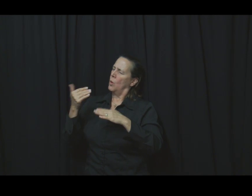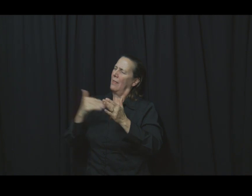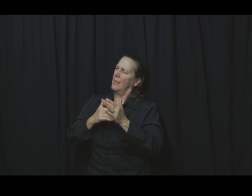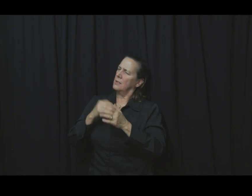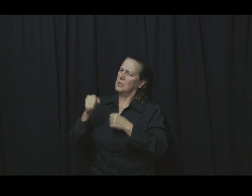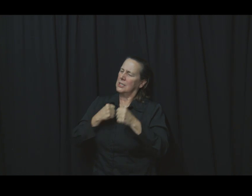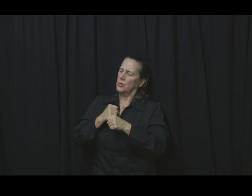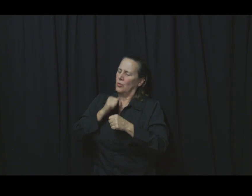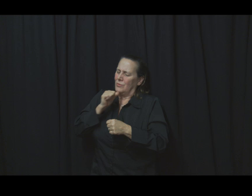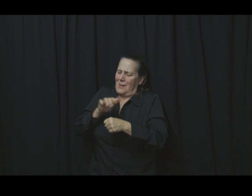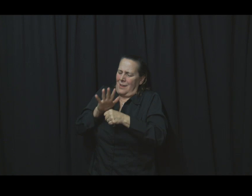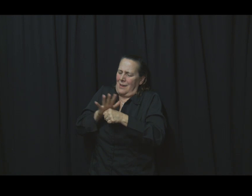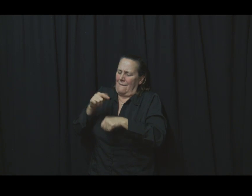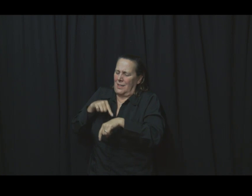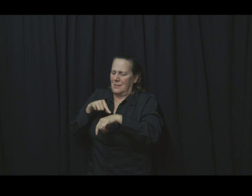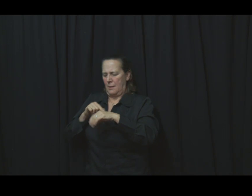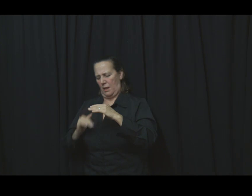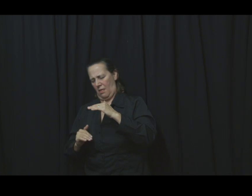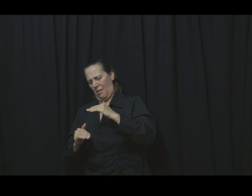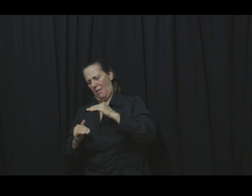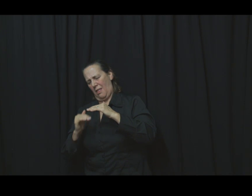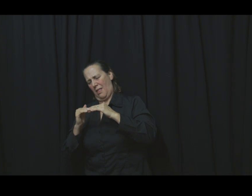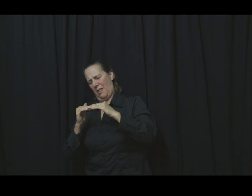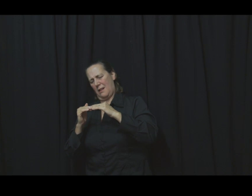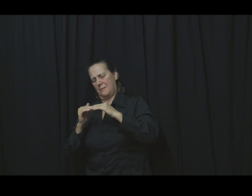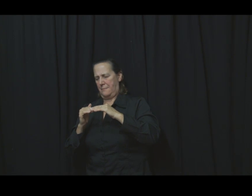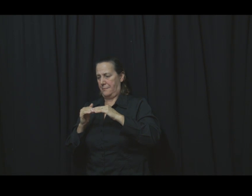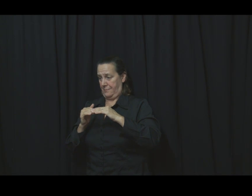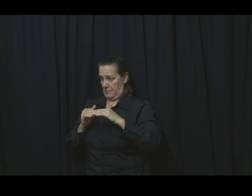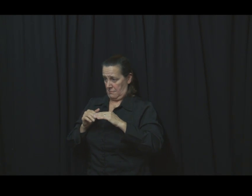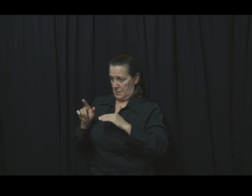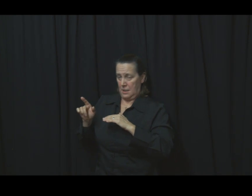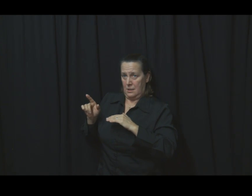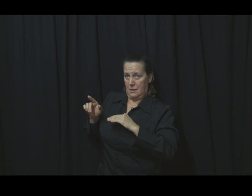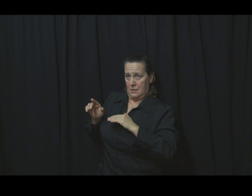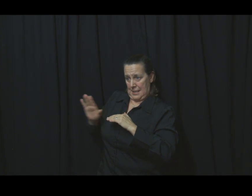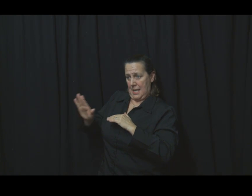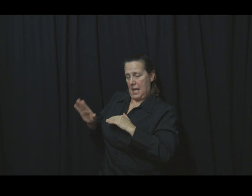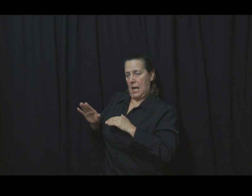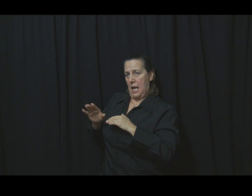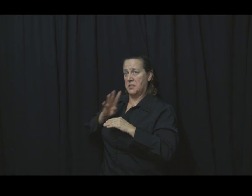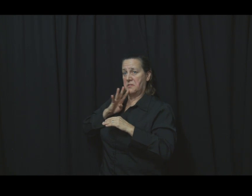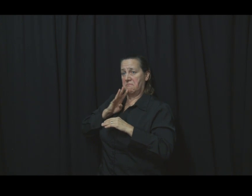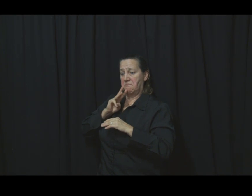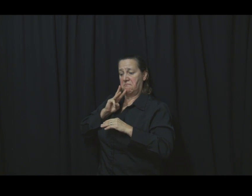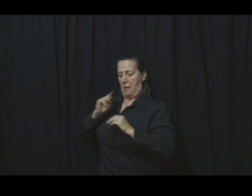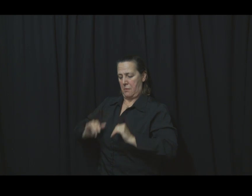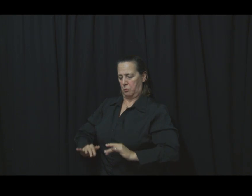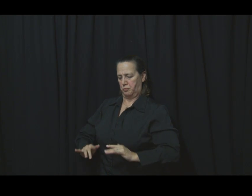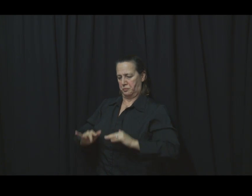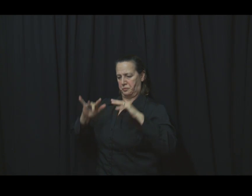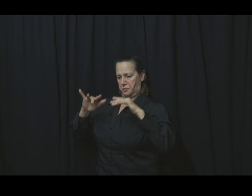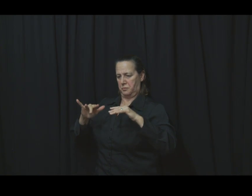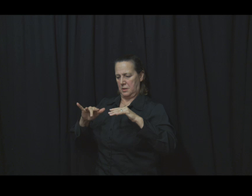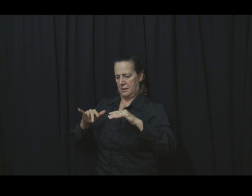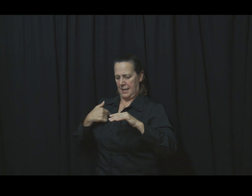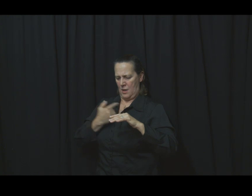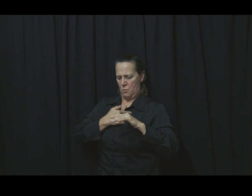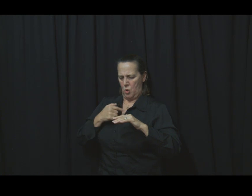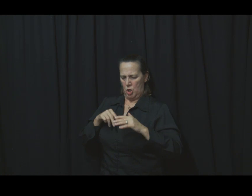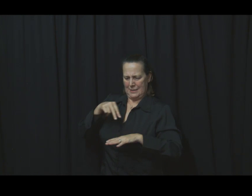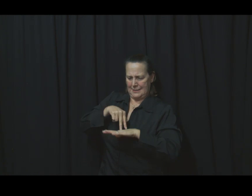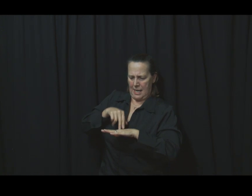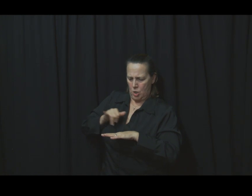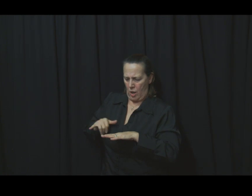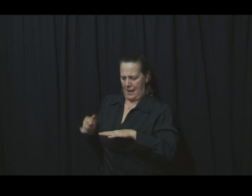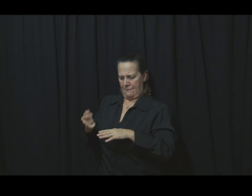enough time since Mr. Ham's flood for this limestone that we're standing on to have come into